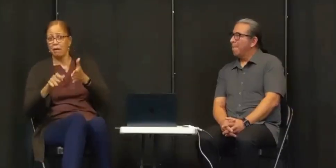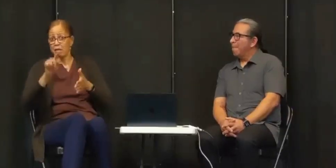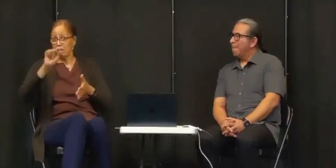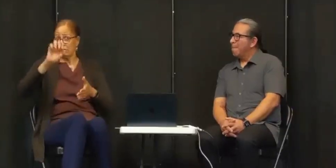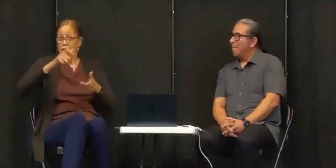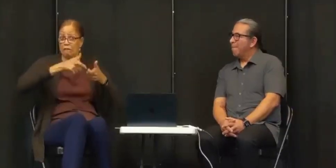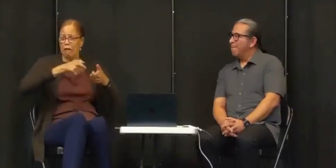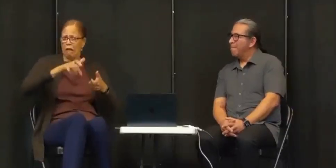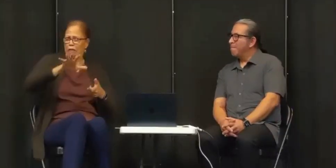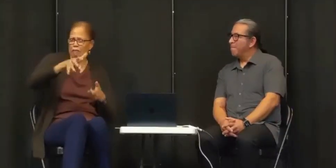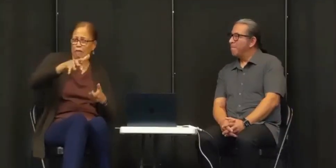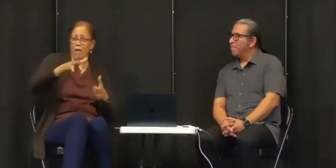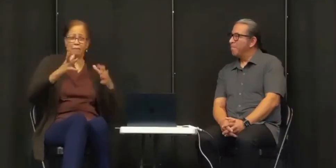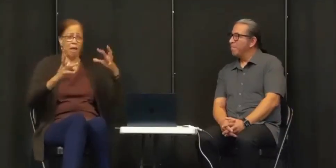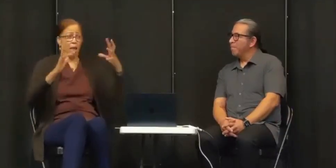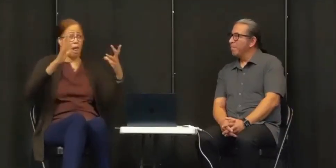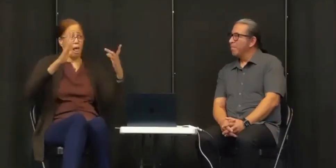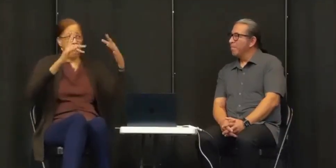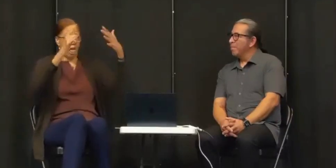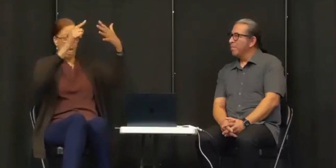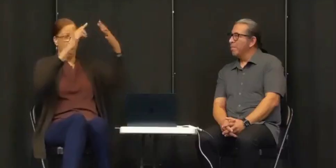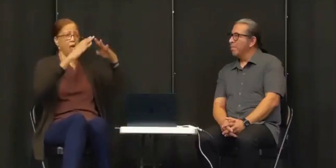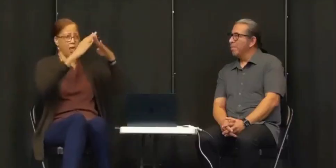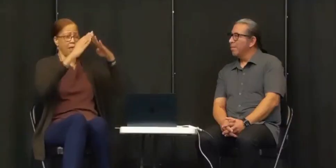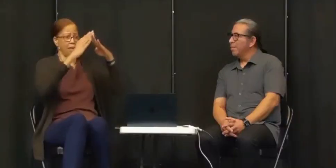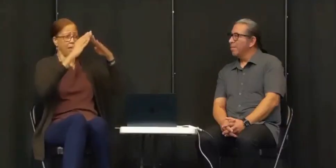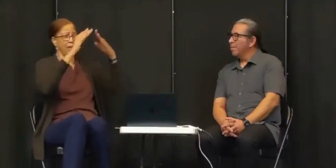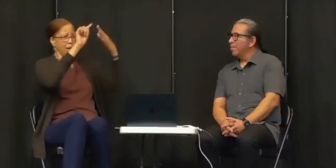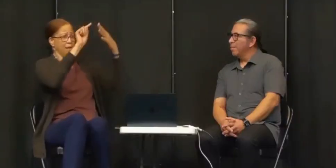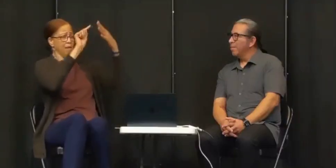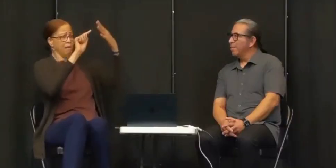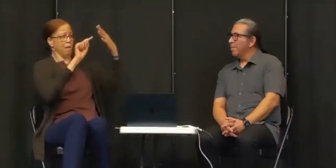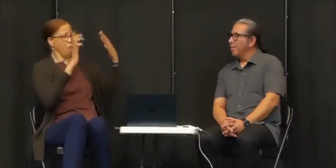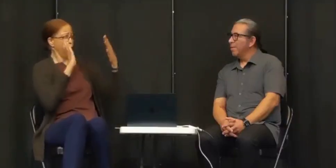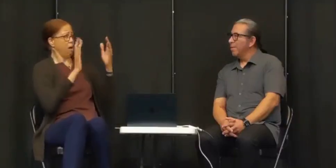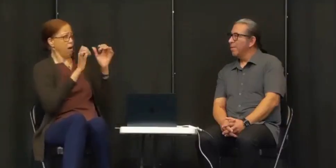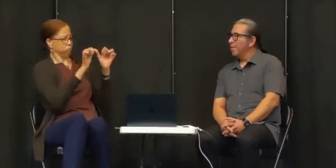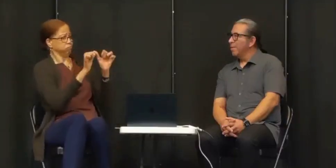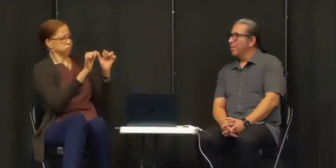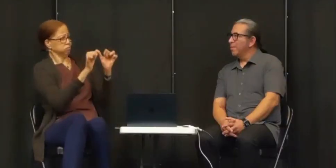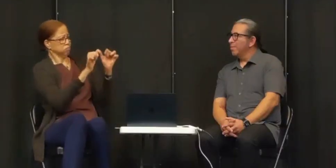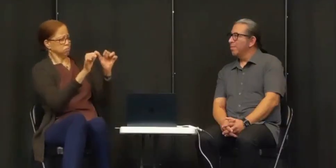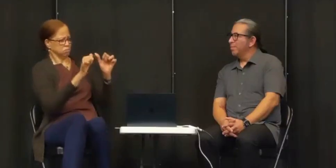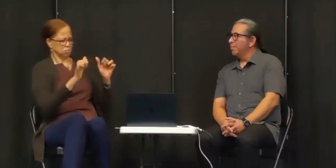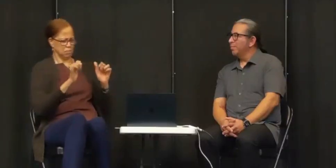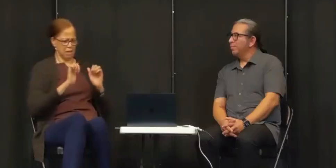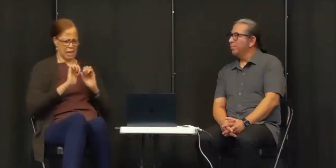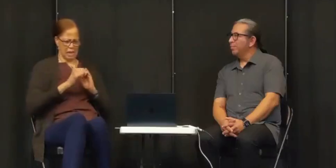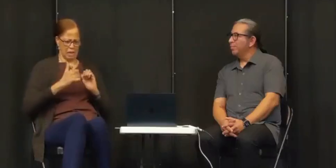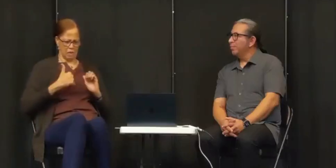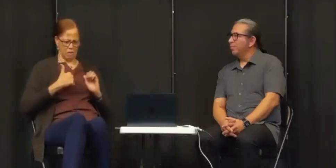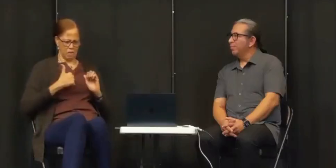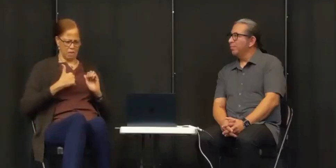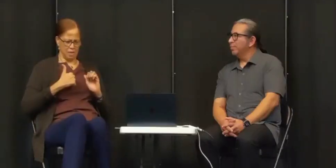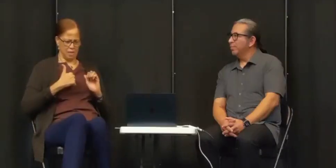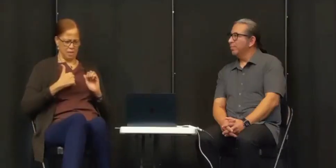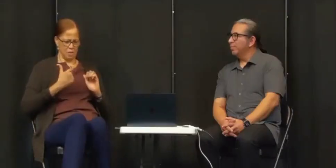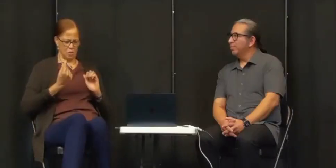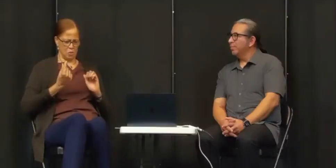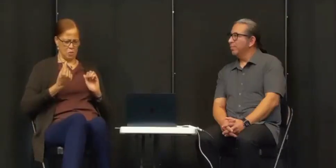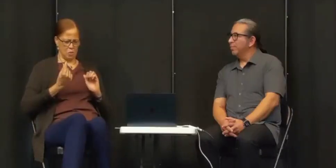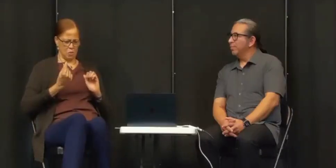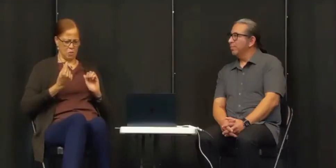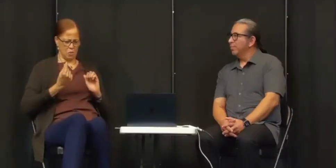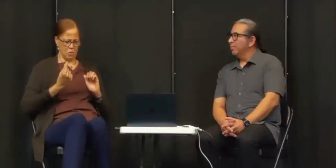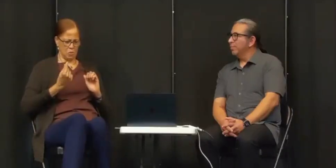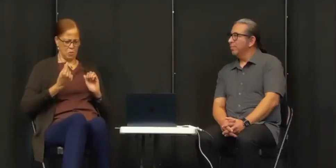forth? Some people may not be comfortable. Some people may use their phone and text to you. But